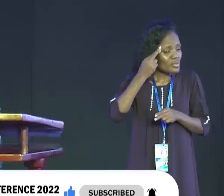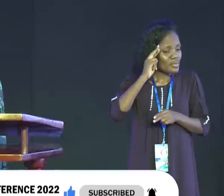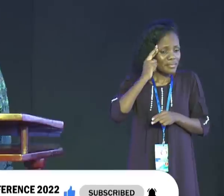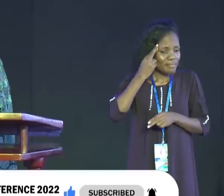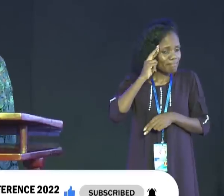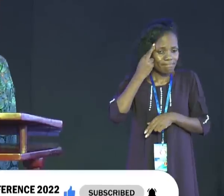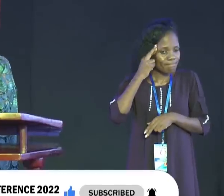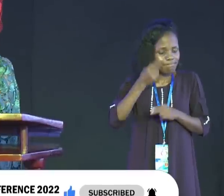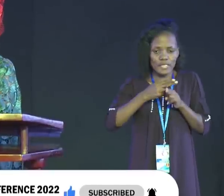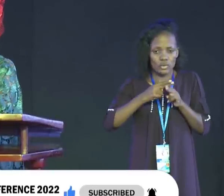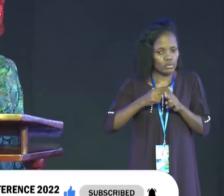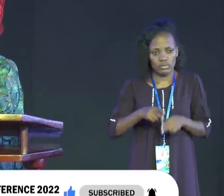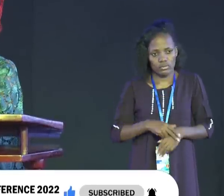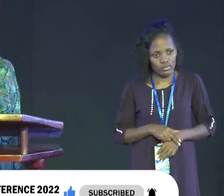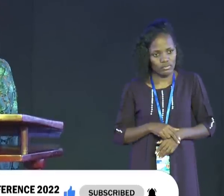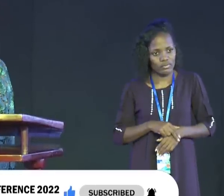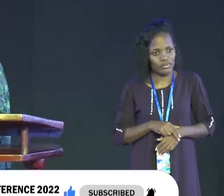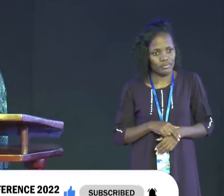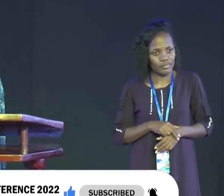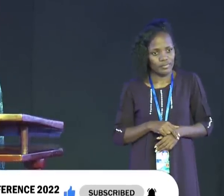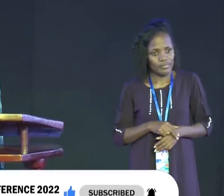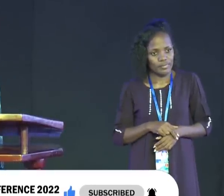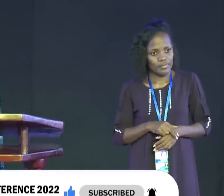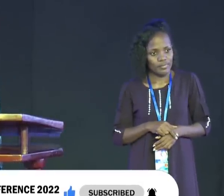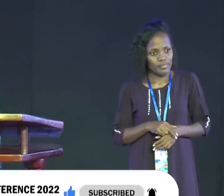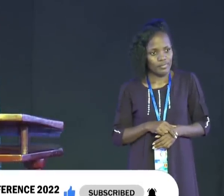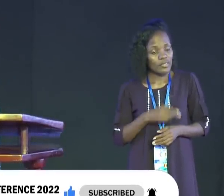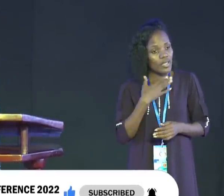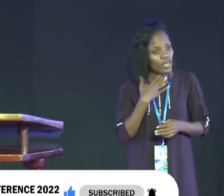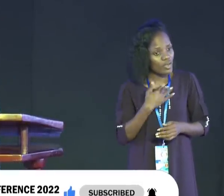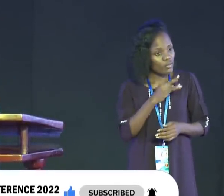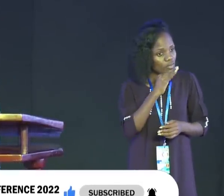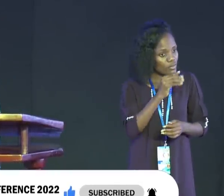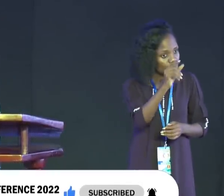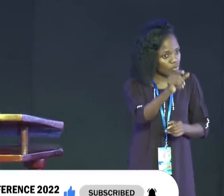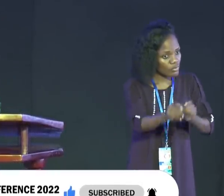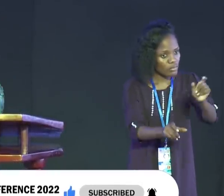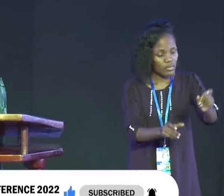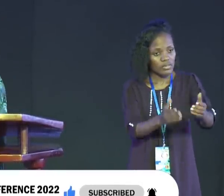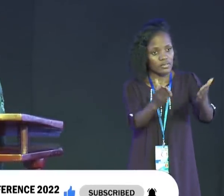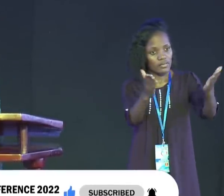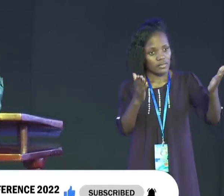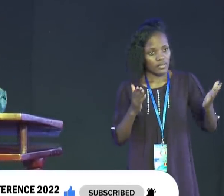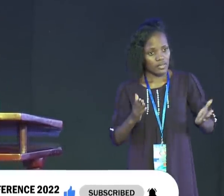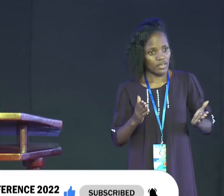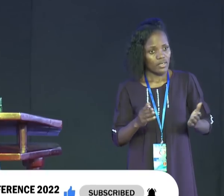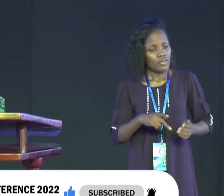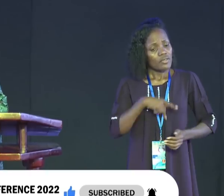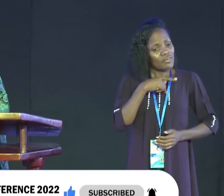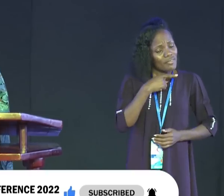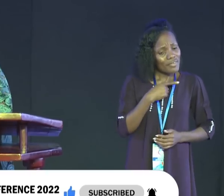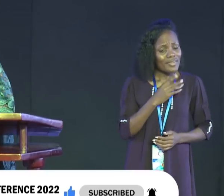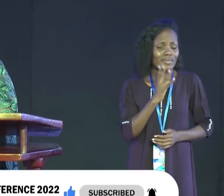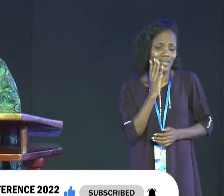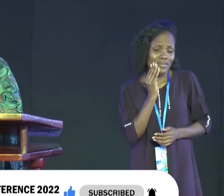when you feel like you're running mad. Njagala kwogera n'omuntu ng'oli mu ddungu. I want to speak to someone who is